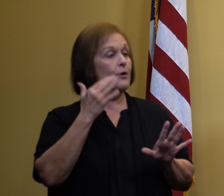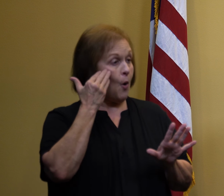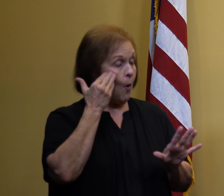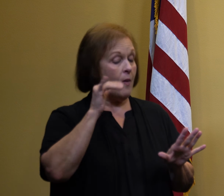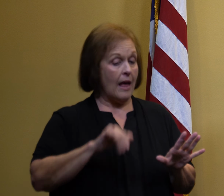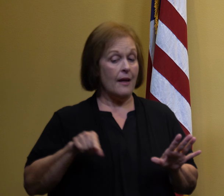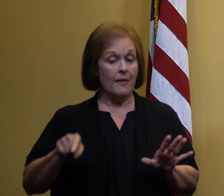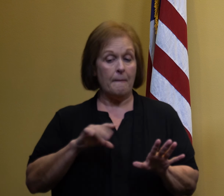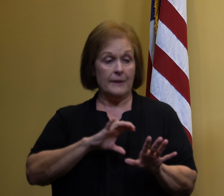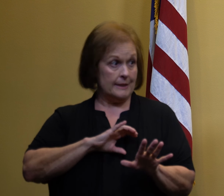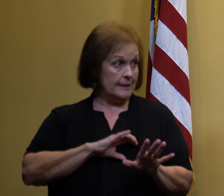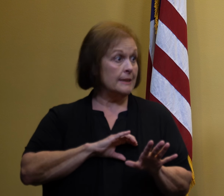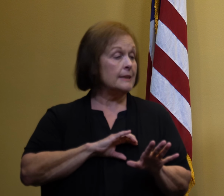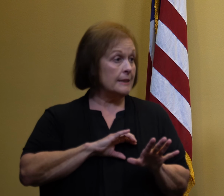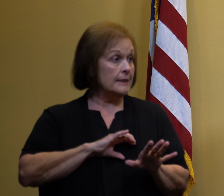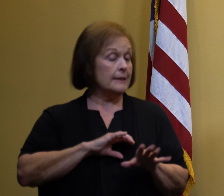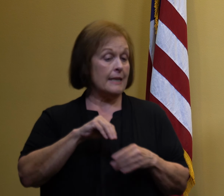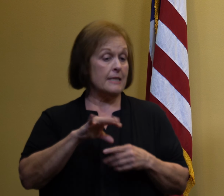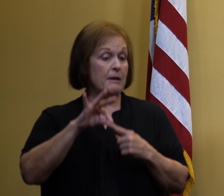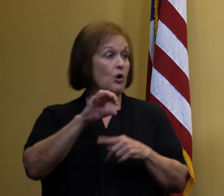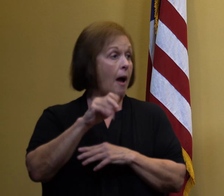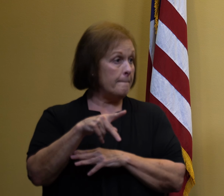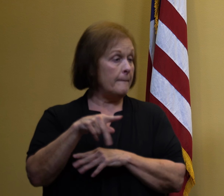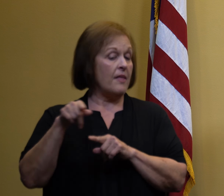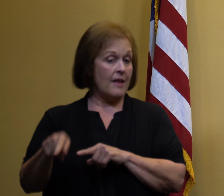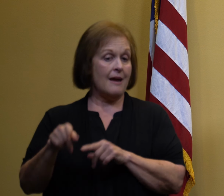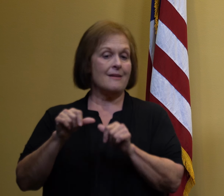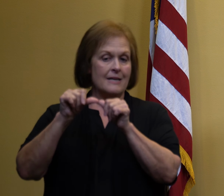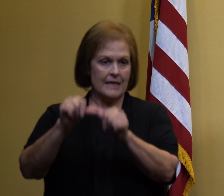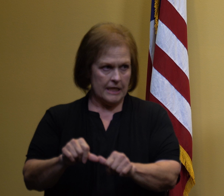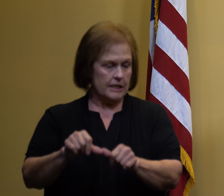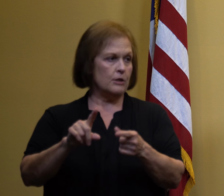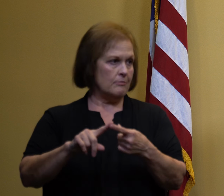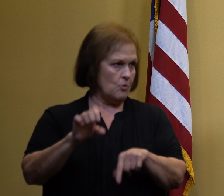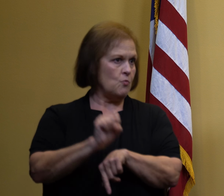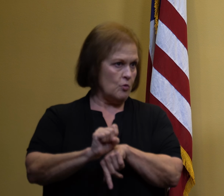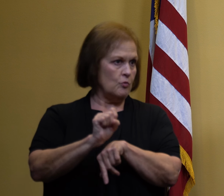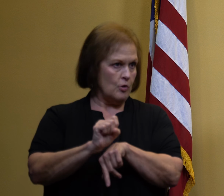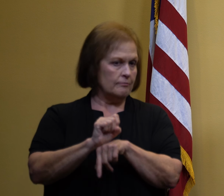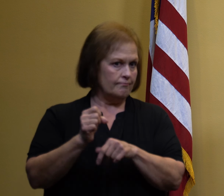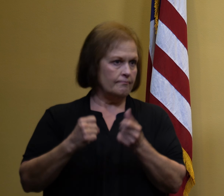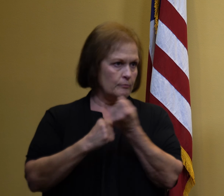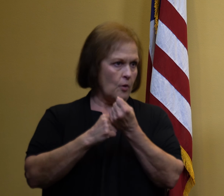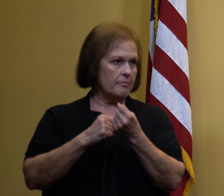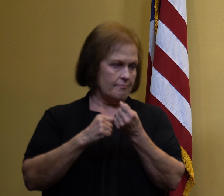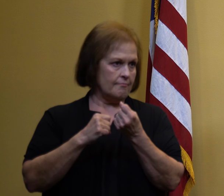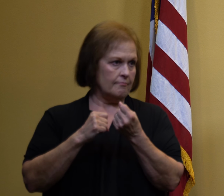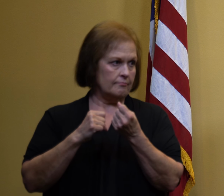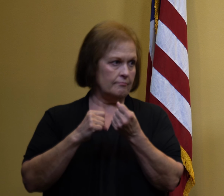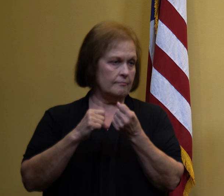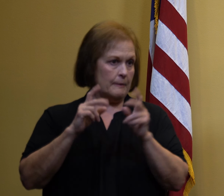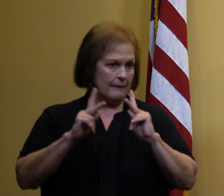the New Orleans Police Department, our specialized ops, just continue to deliver on behalf of the residents of this city and even